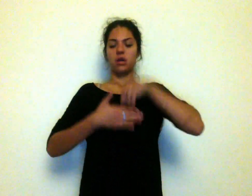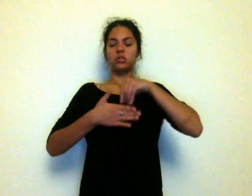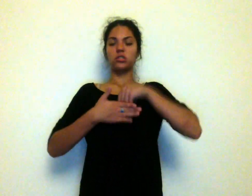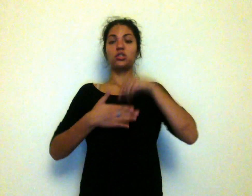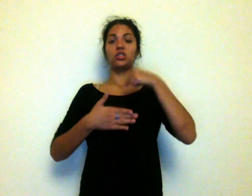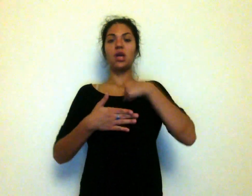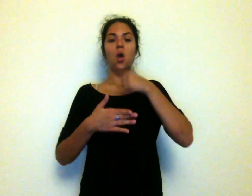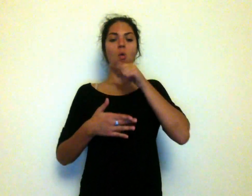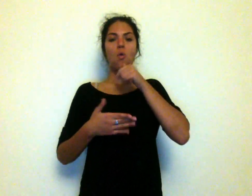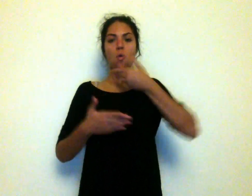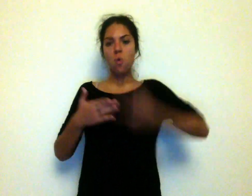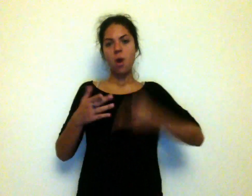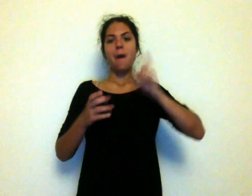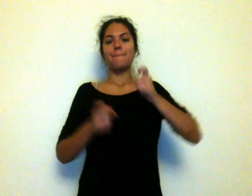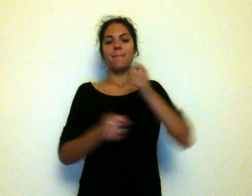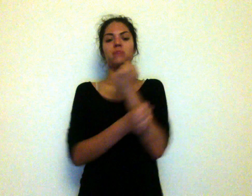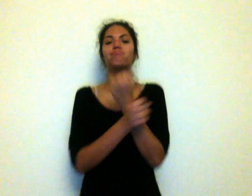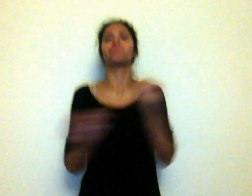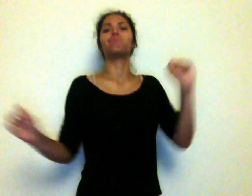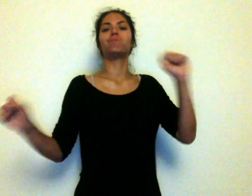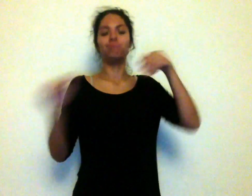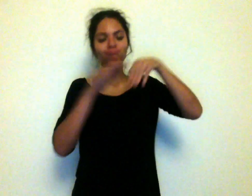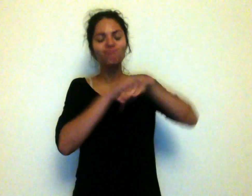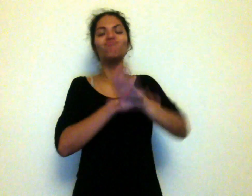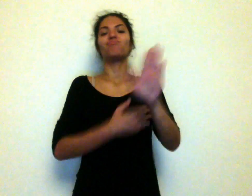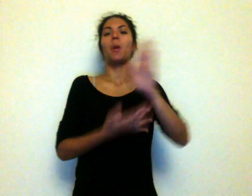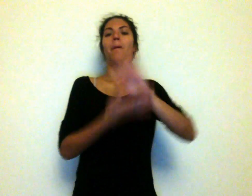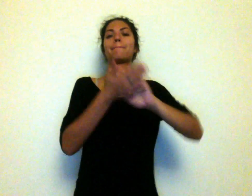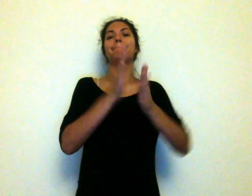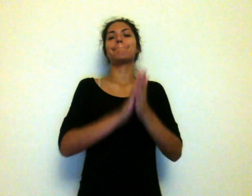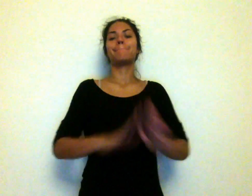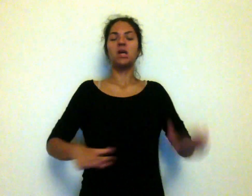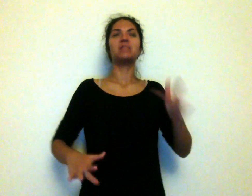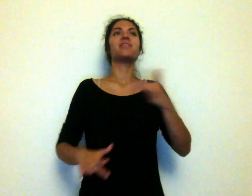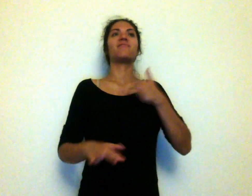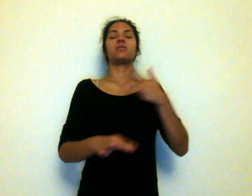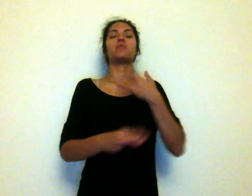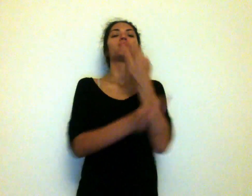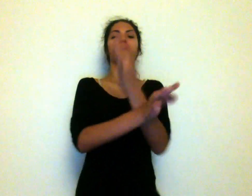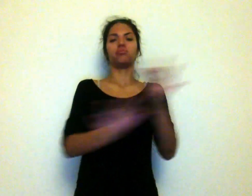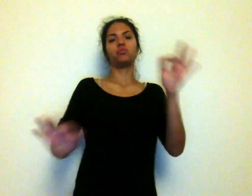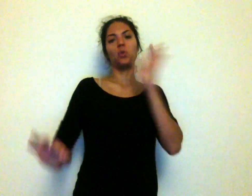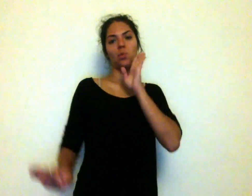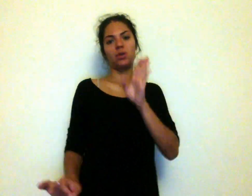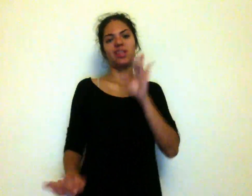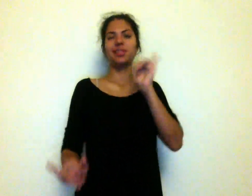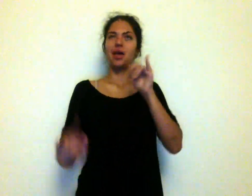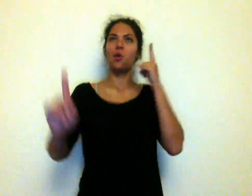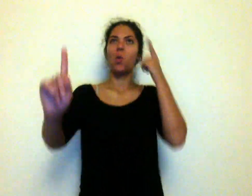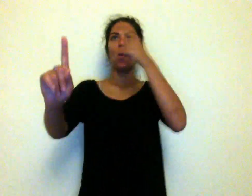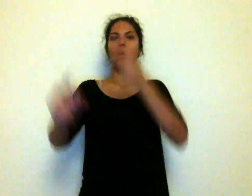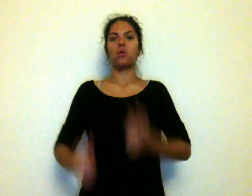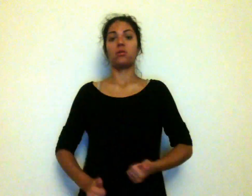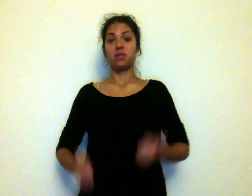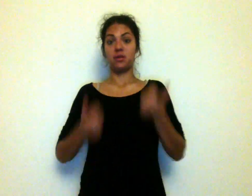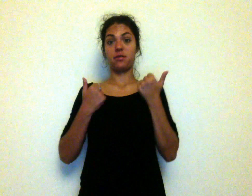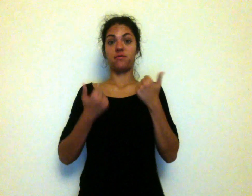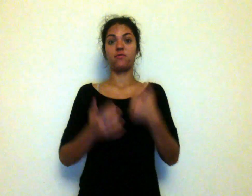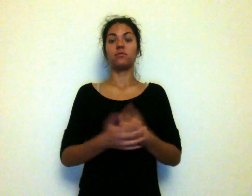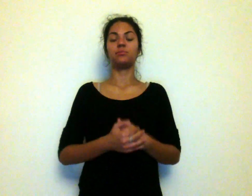of life. You've heard this illustration, haven't you? When the sage looks at the student and says, when the student says to him, who am I? And the sage says